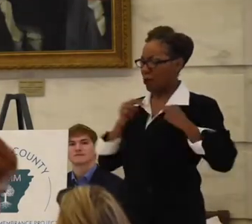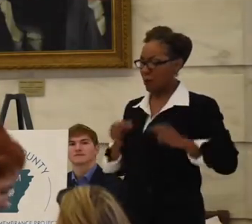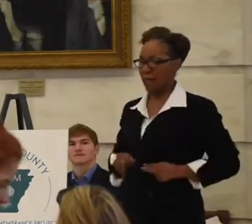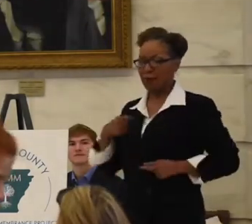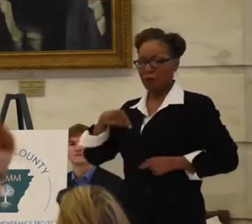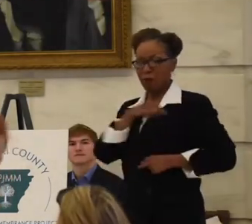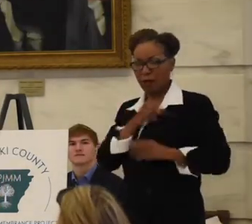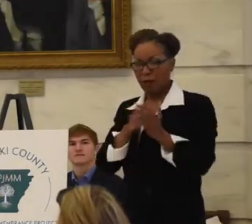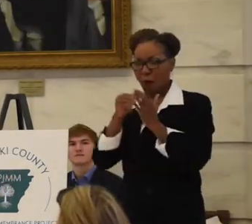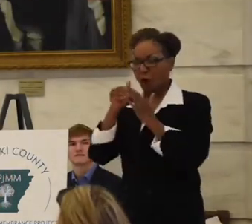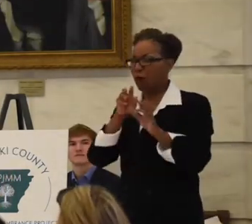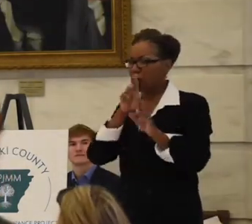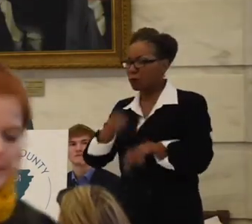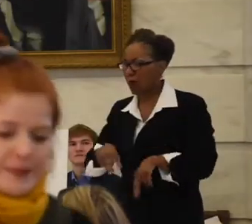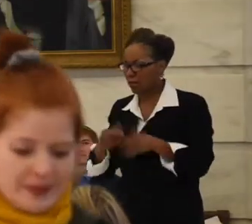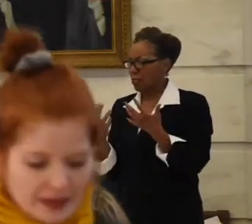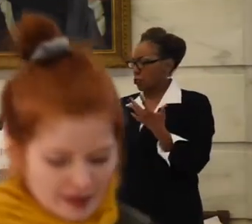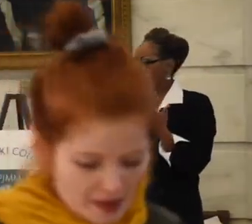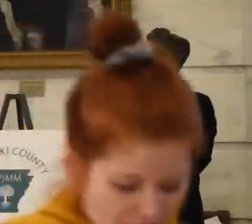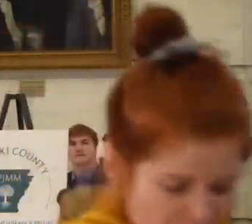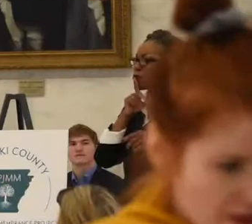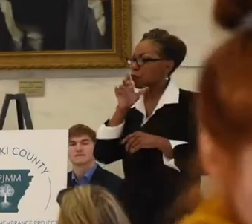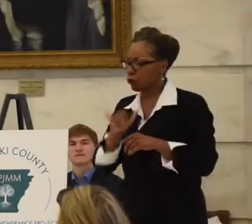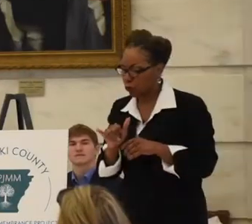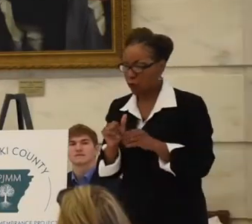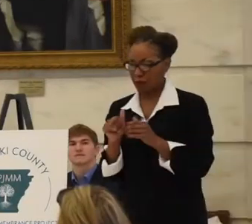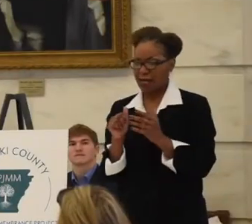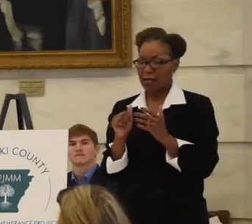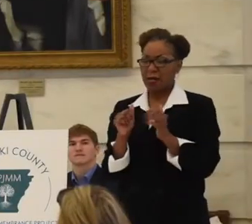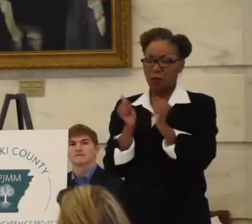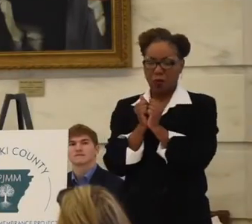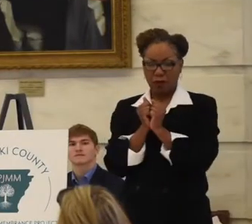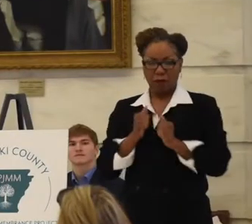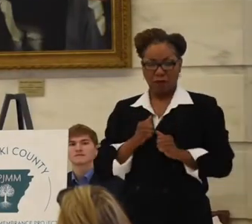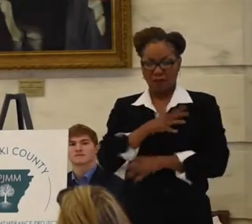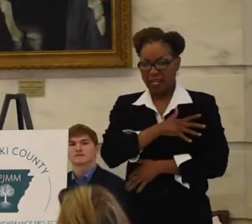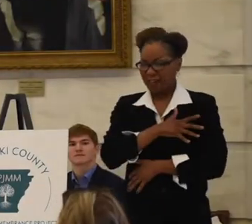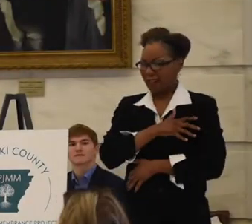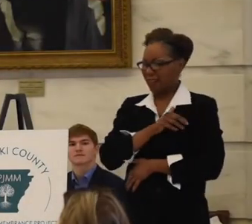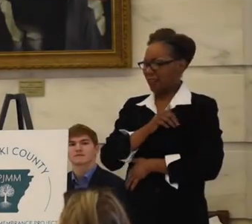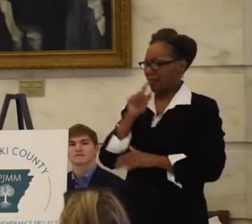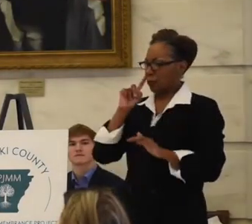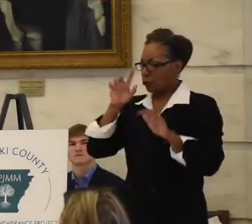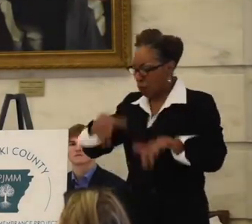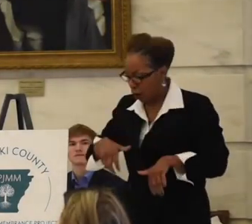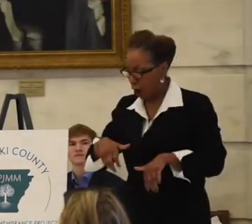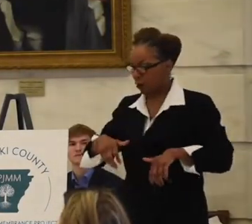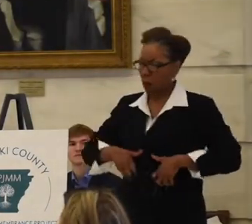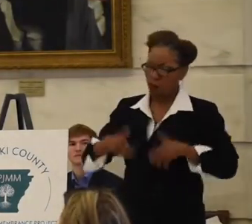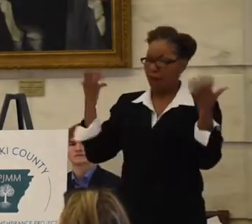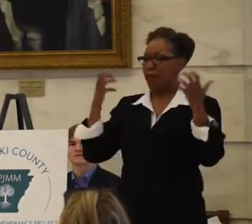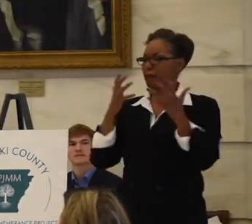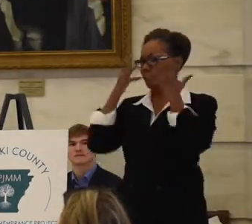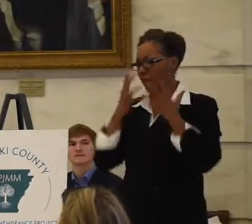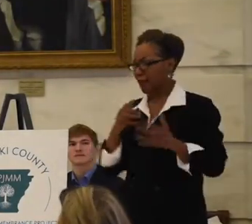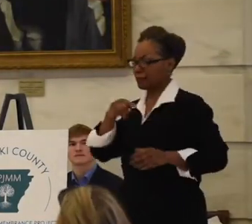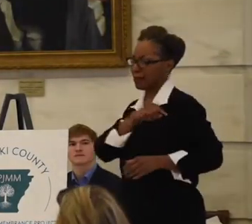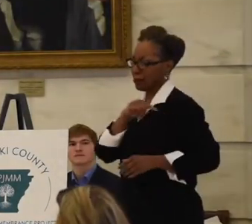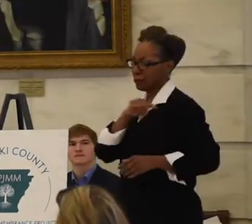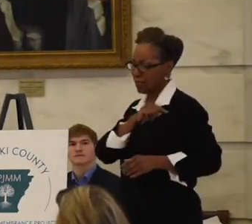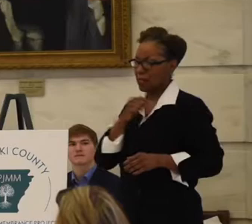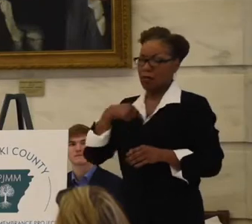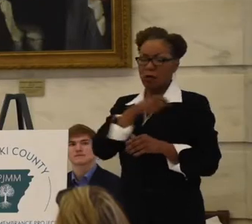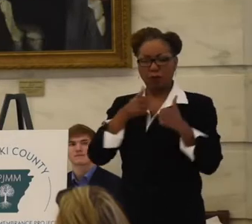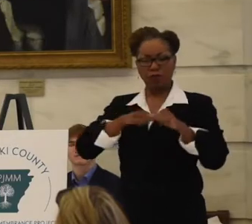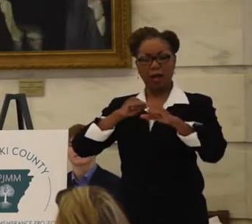respond unveiled naked truth with fear, disbelief, rage, sadness, guilt, and